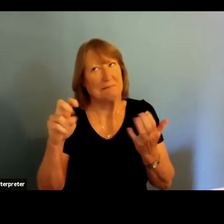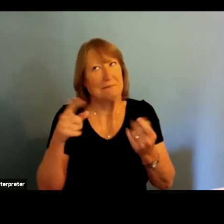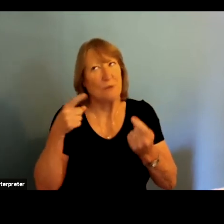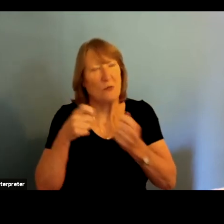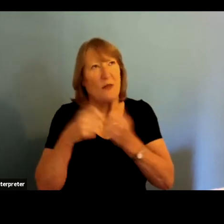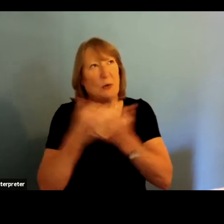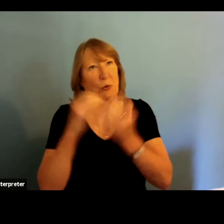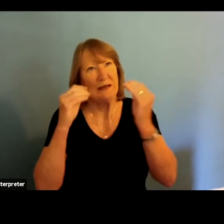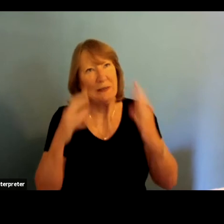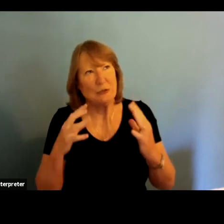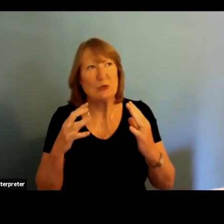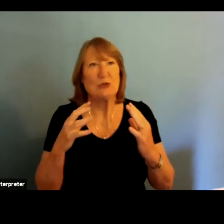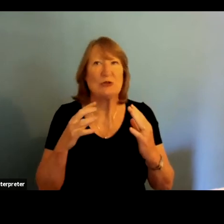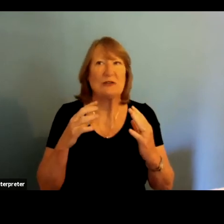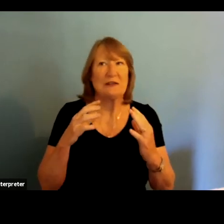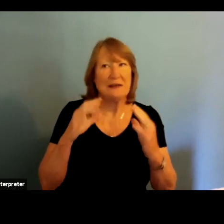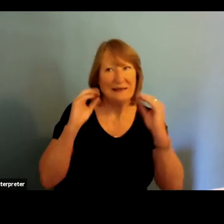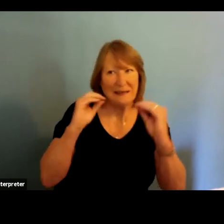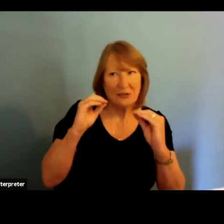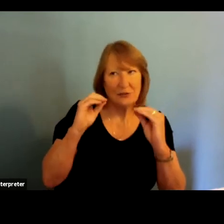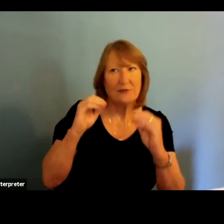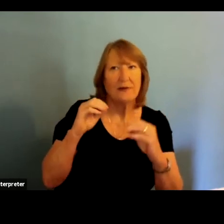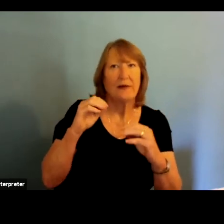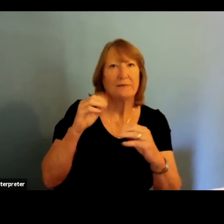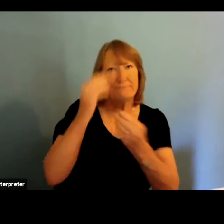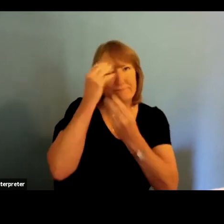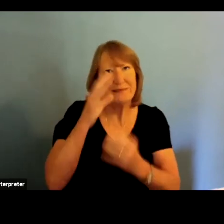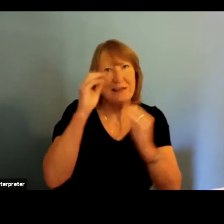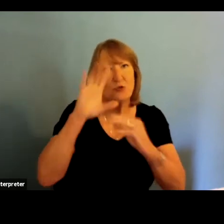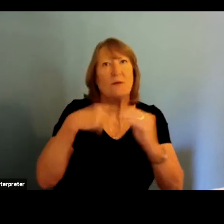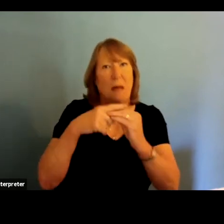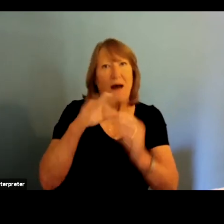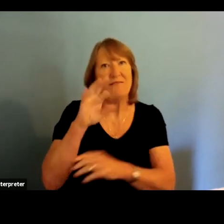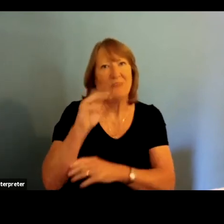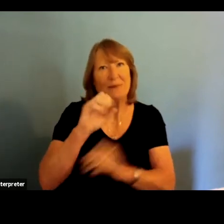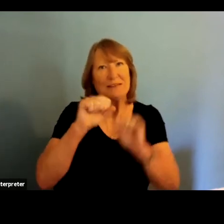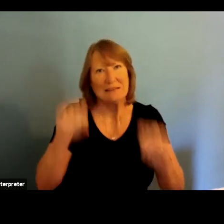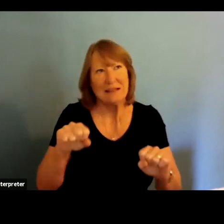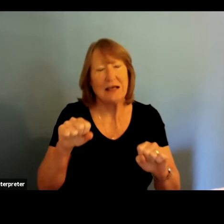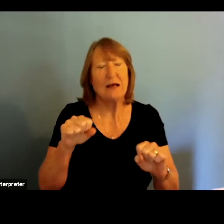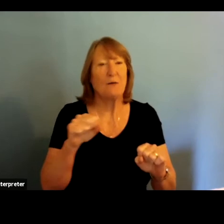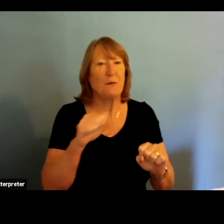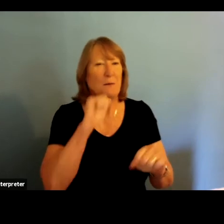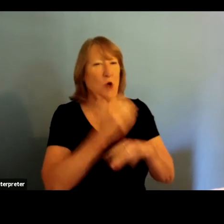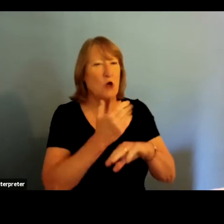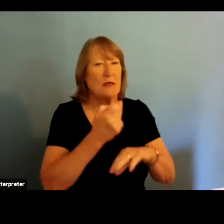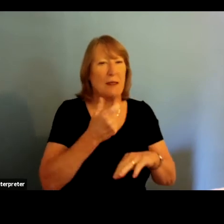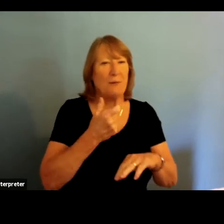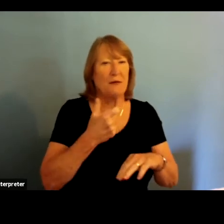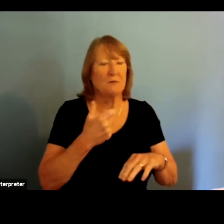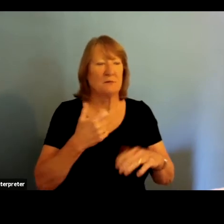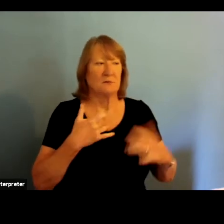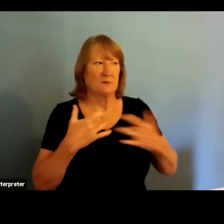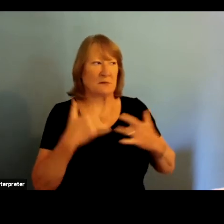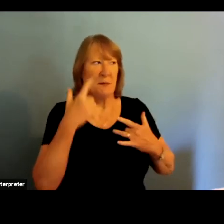her FM system, and she's having to some of that little apprehensiveness of using the FM because